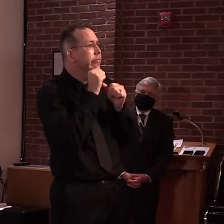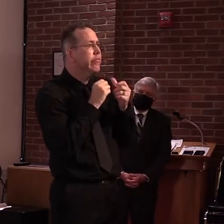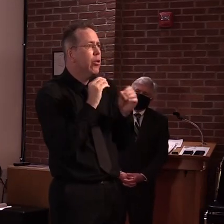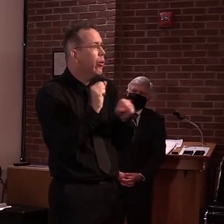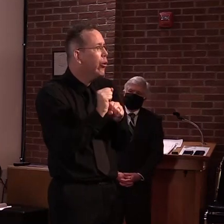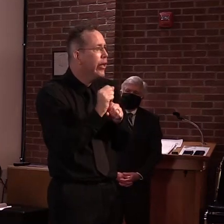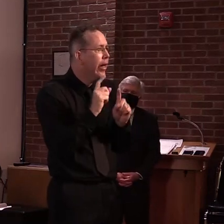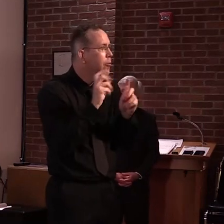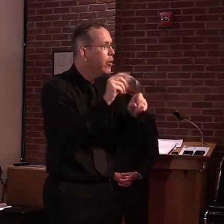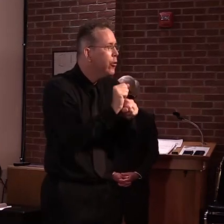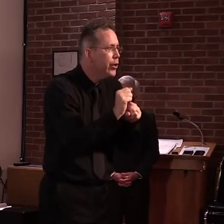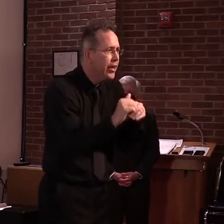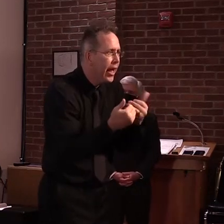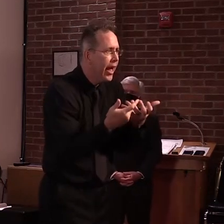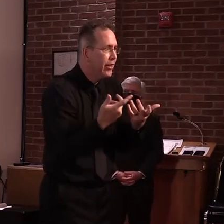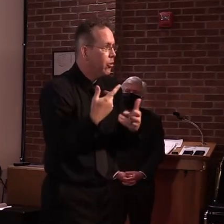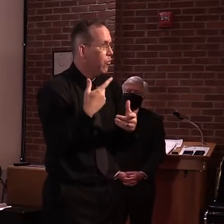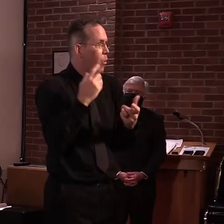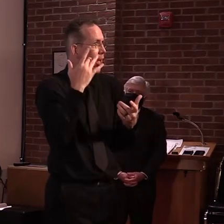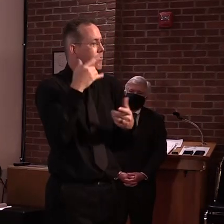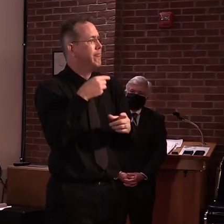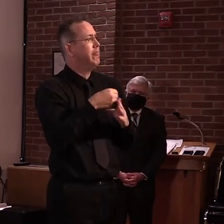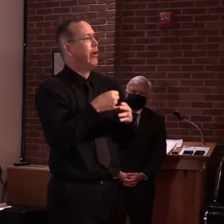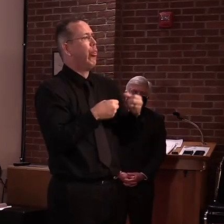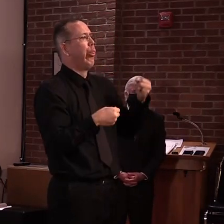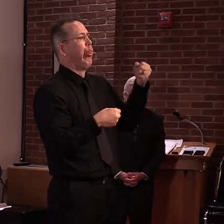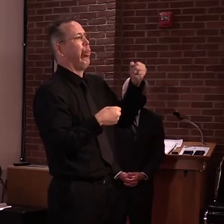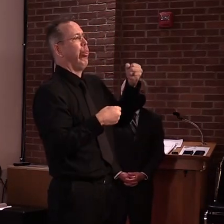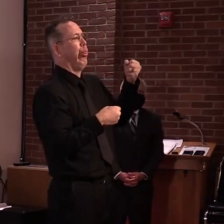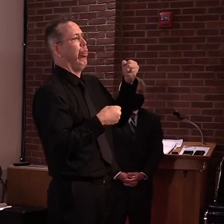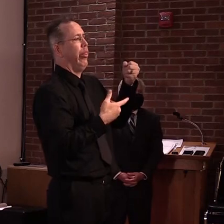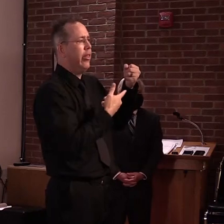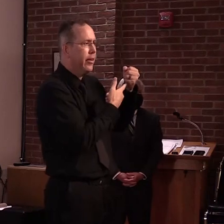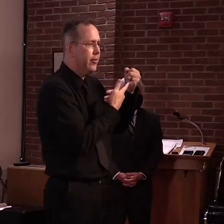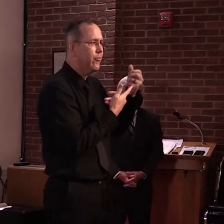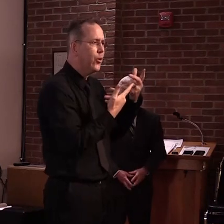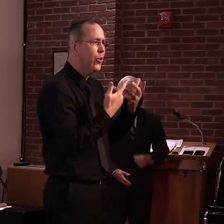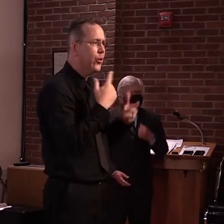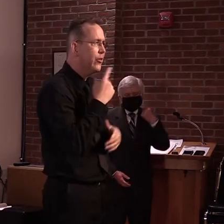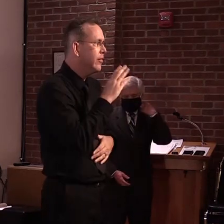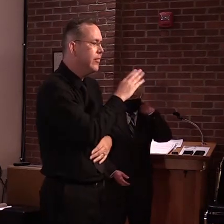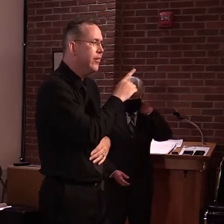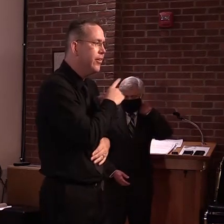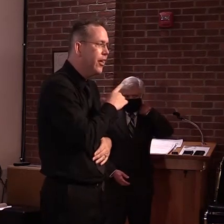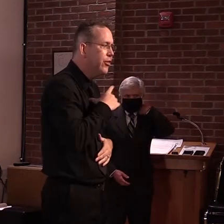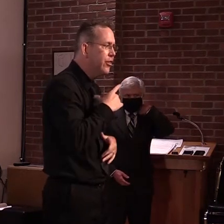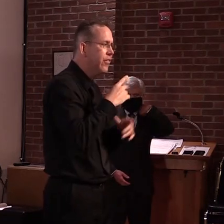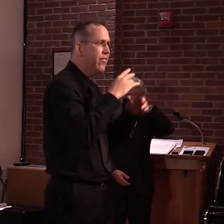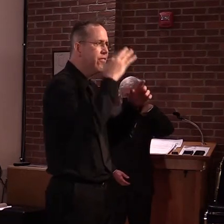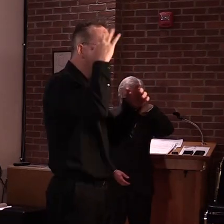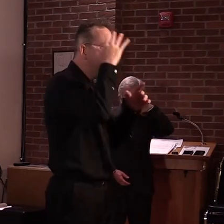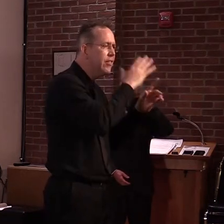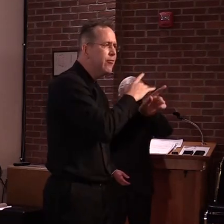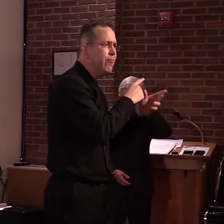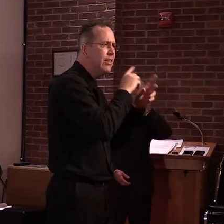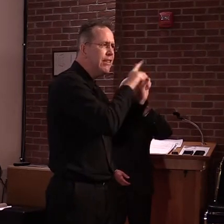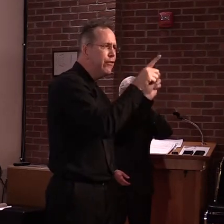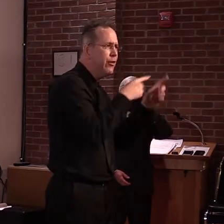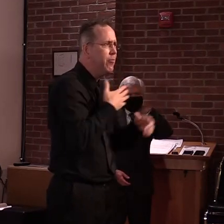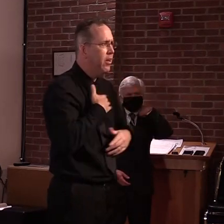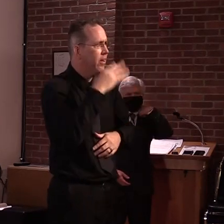in Vermont, but it's just a philosophical difference. And as to reopening,